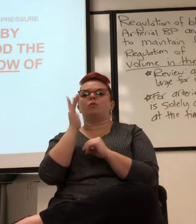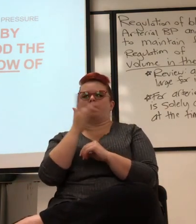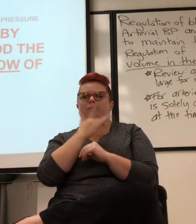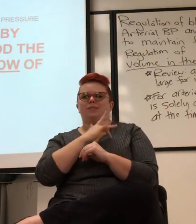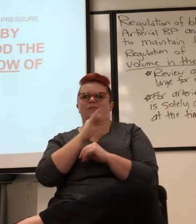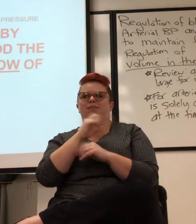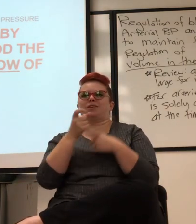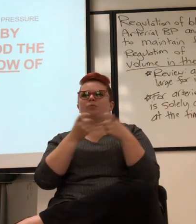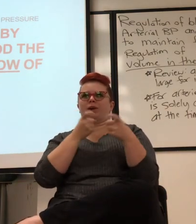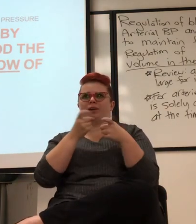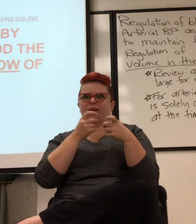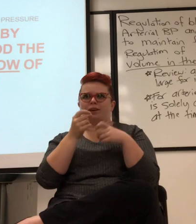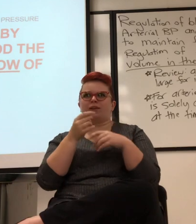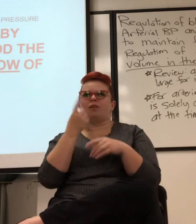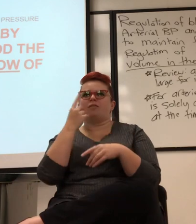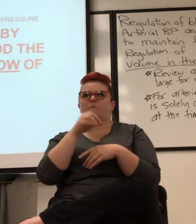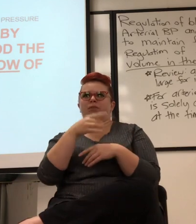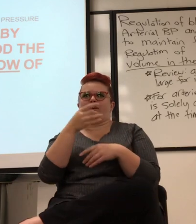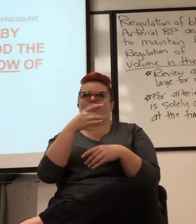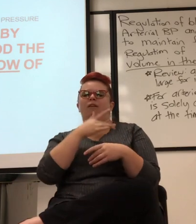So that first sentence, let's break that down.